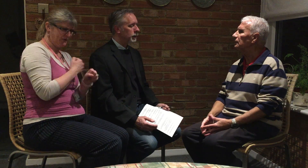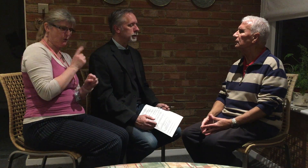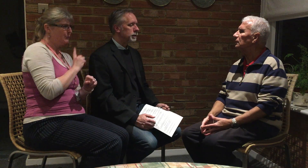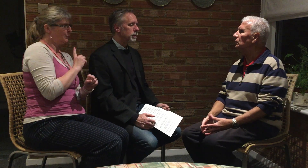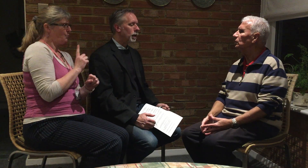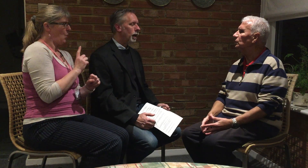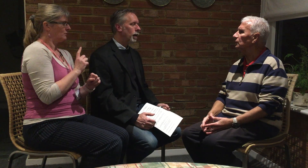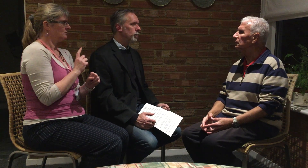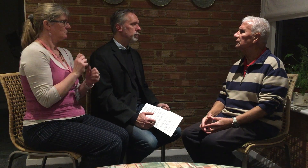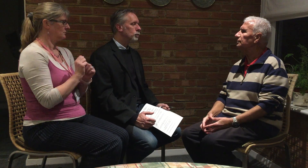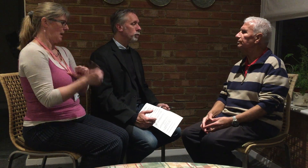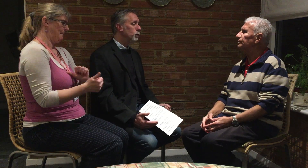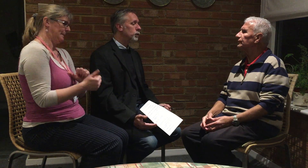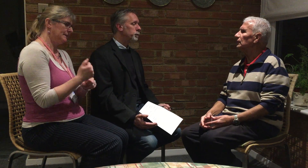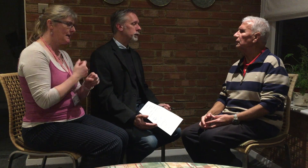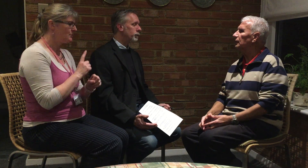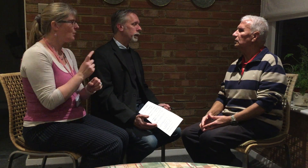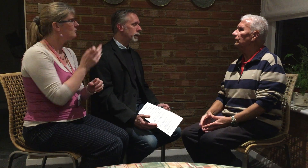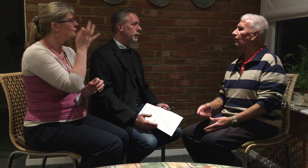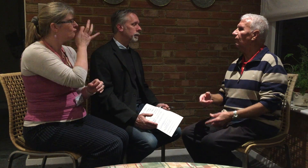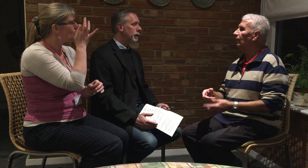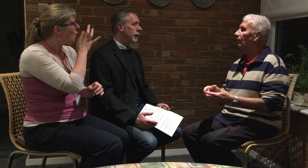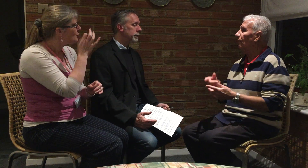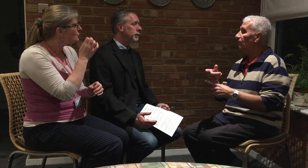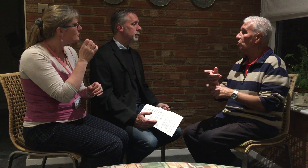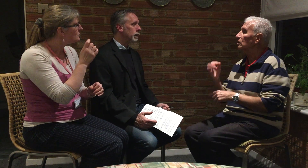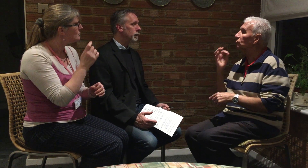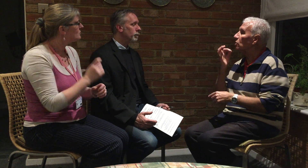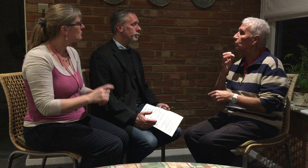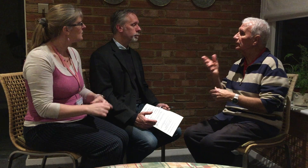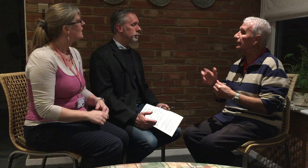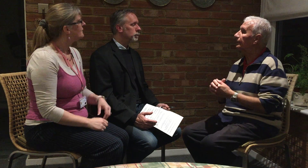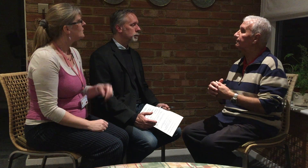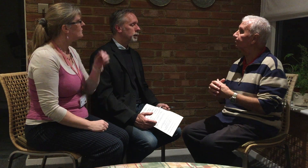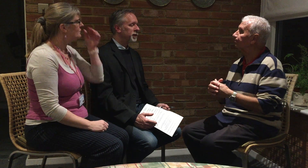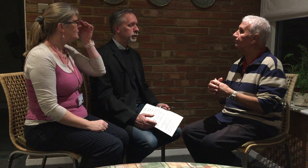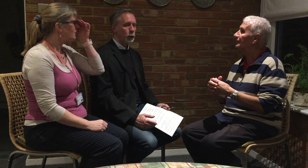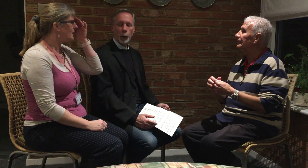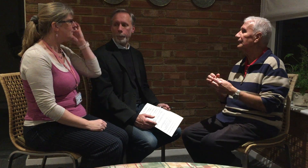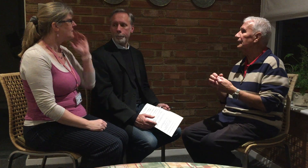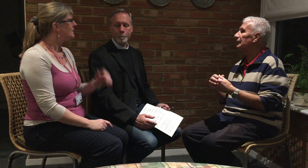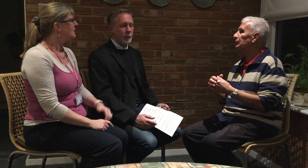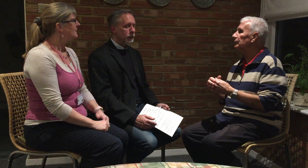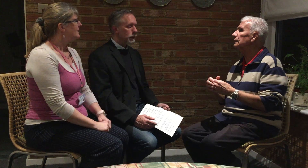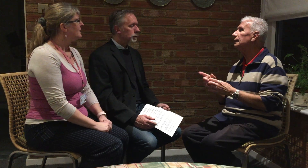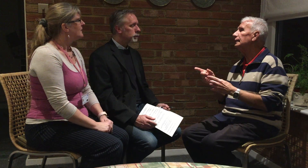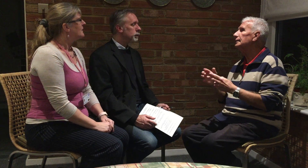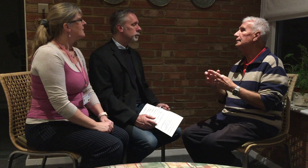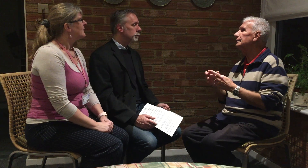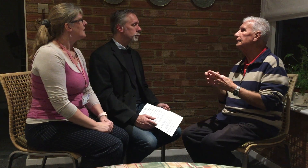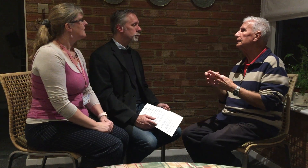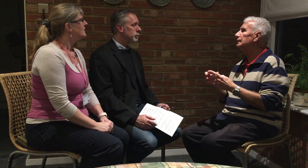does? Rose specifically is in the... For Rose?